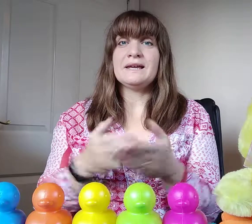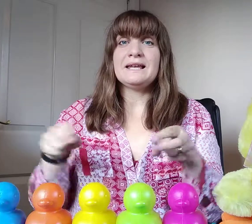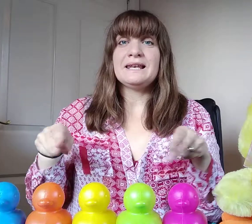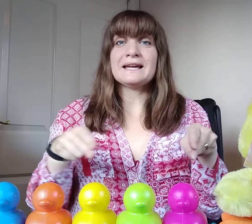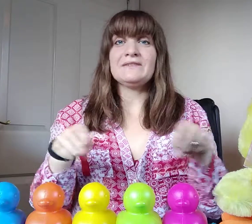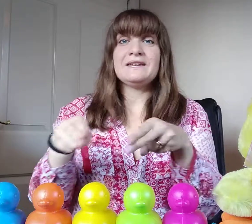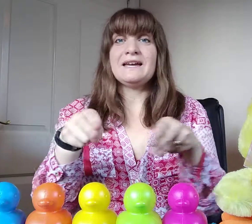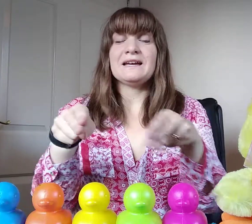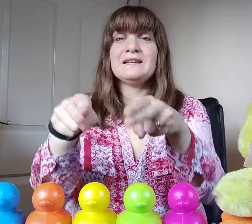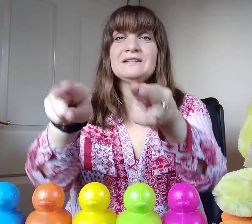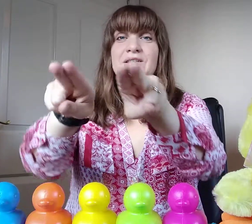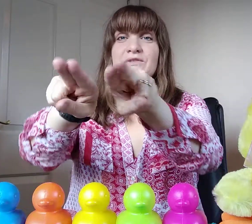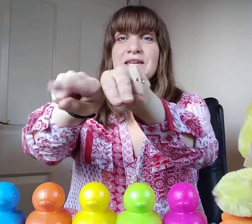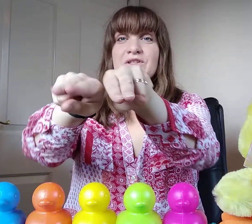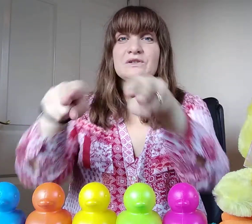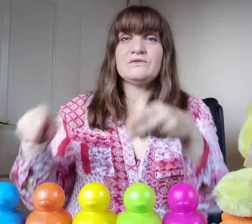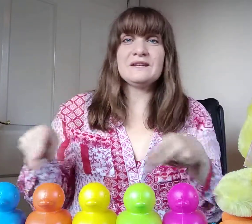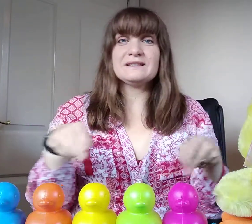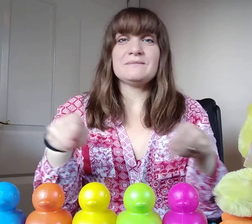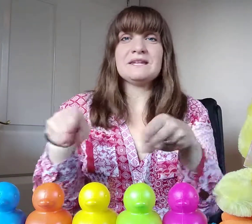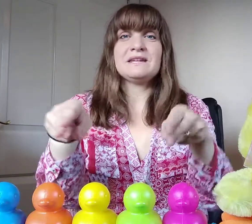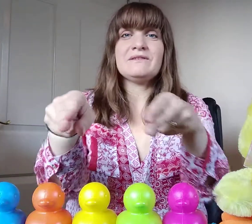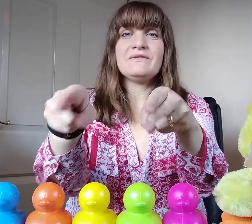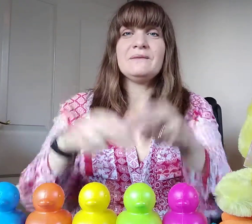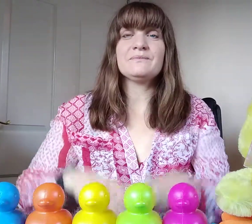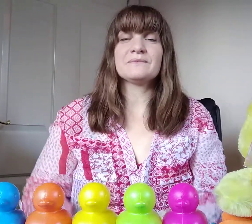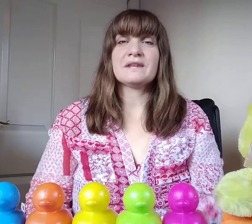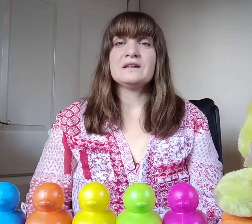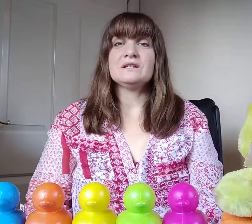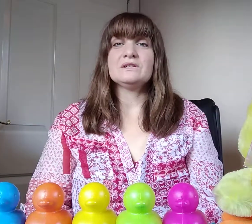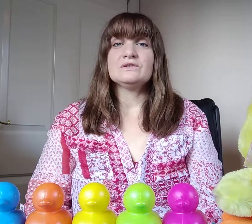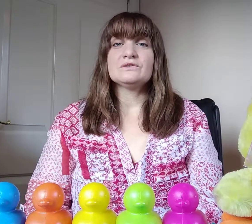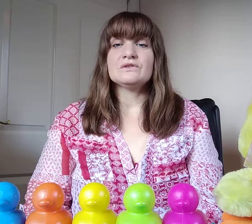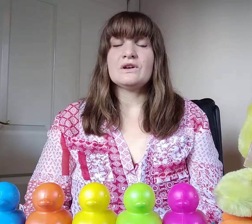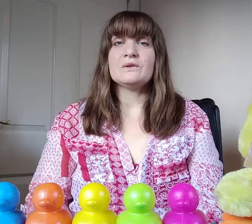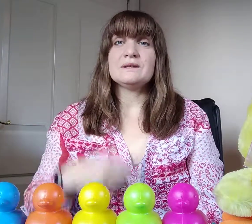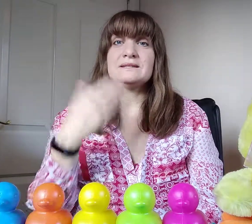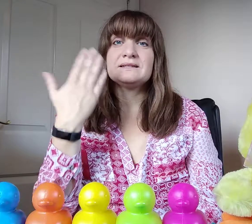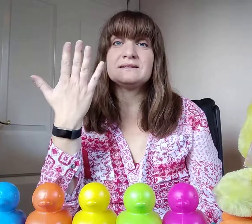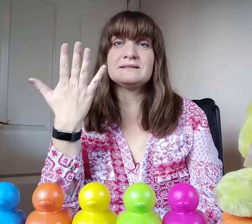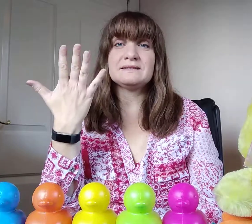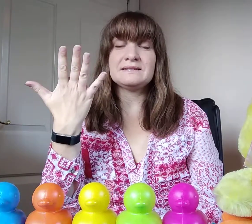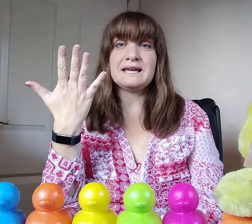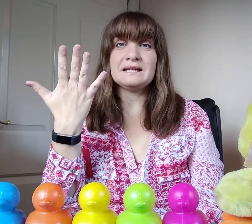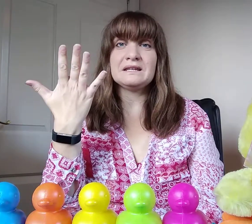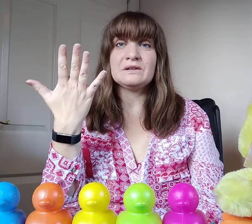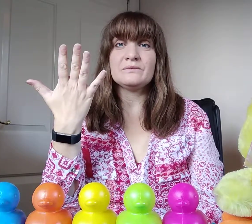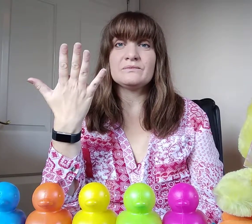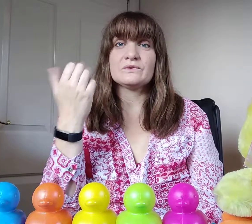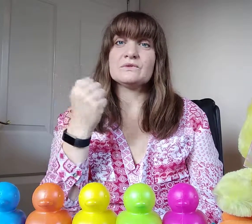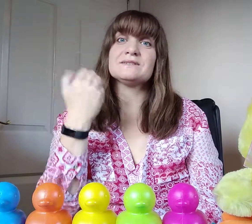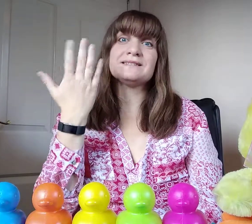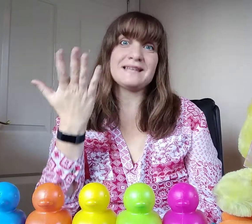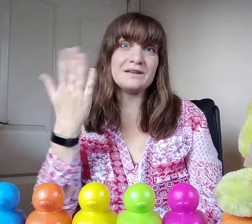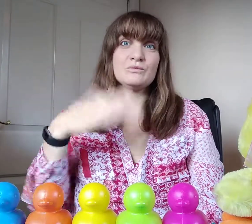la rivière. So I'm just getting 2 fingers and making a river. So cinq or cinq